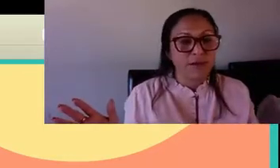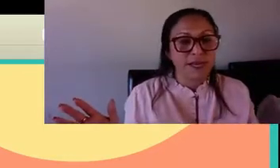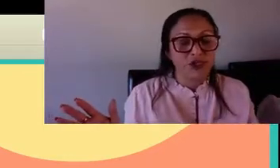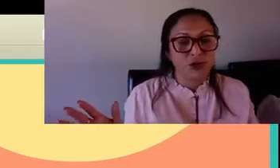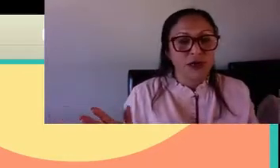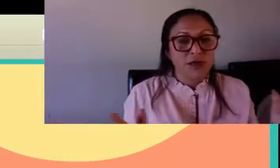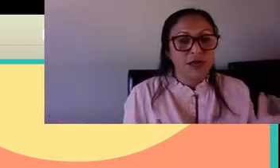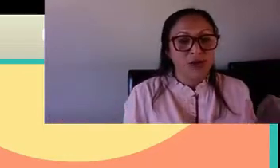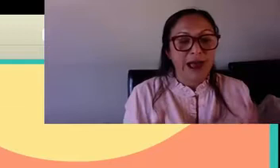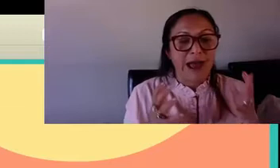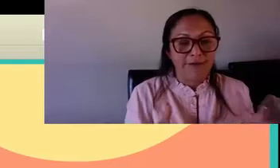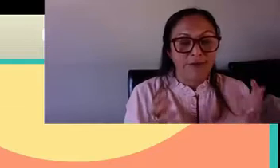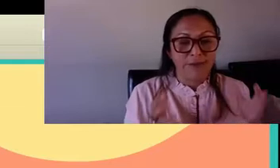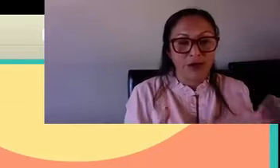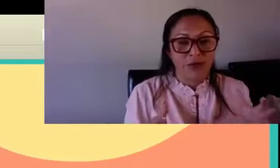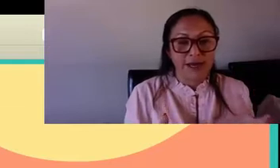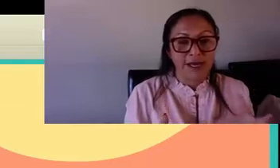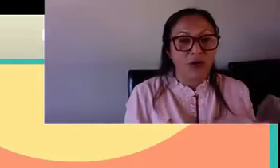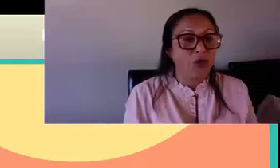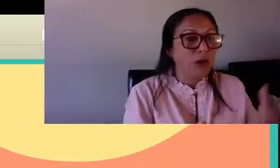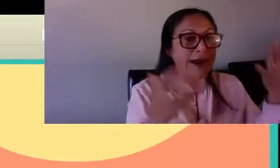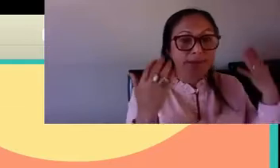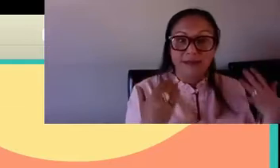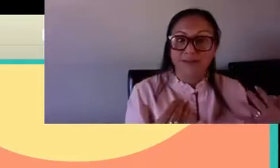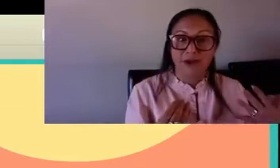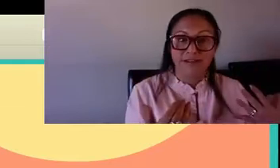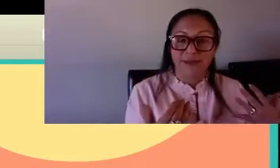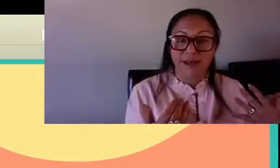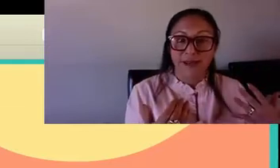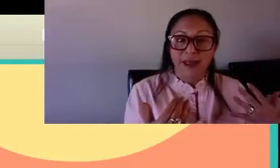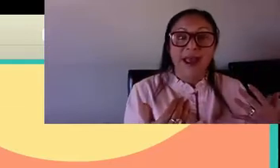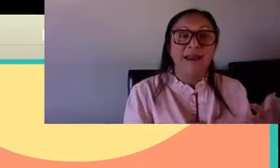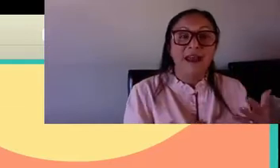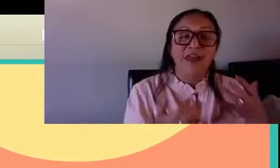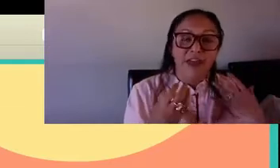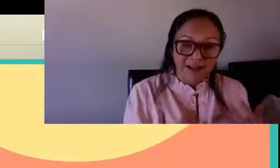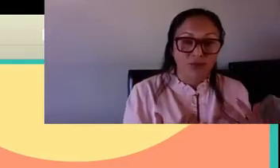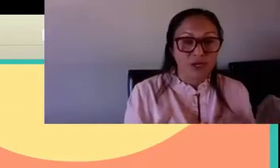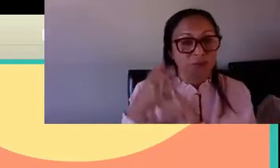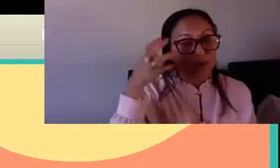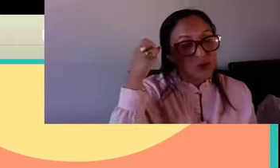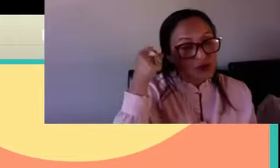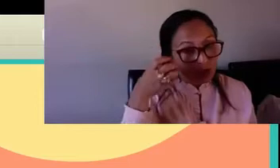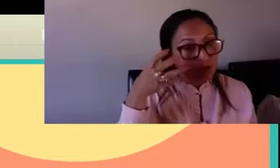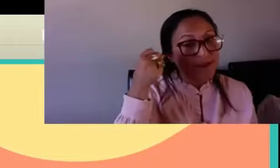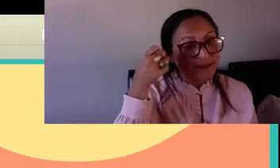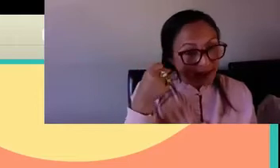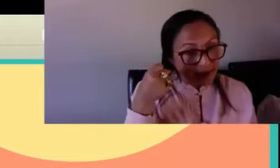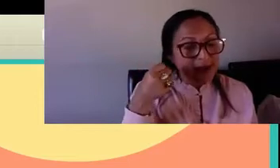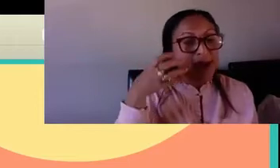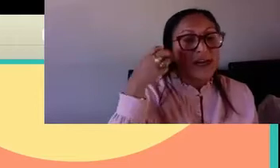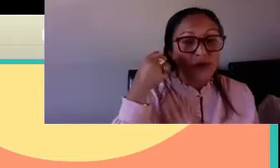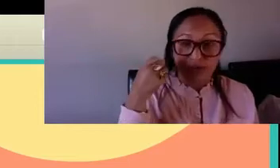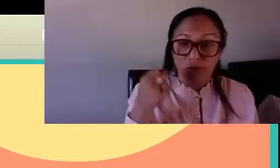want to make sure that you have the milk ready or you're right about to breastfeed. And that's when you show them the